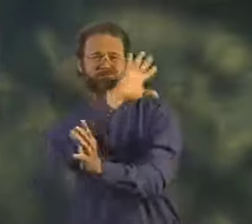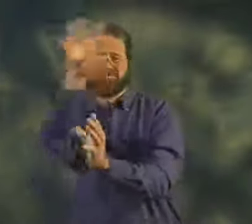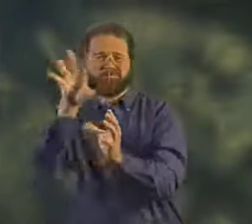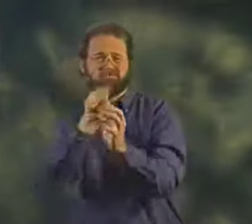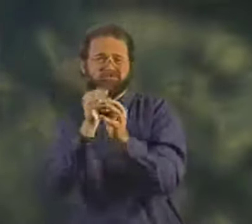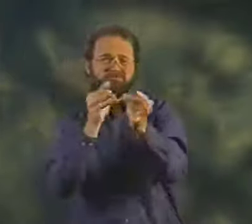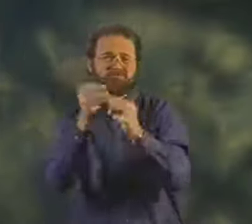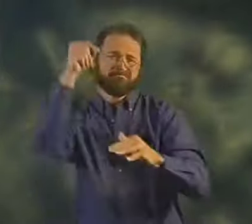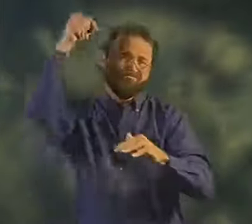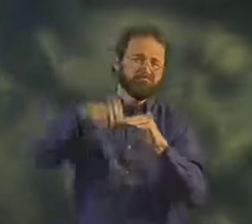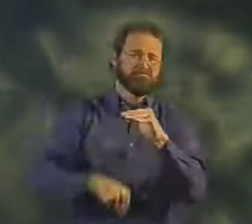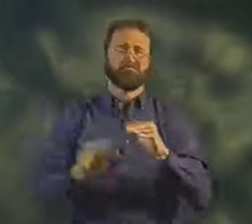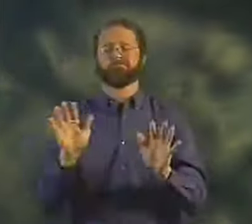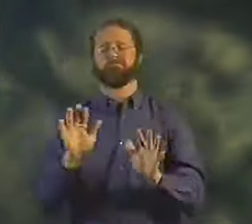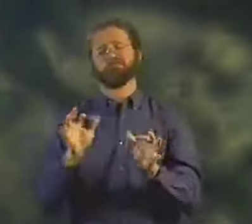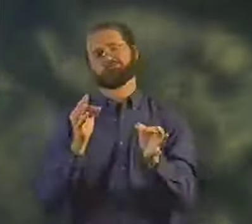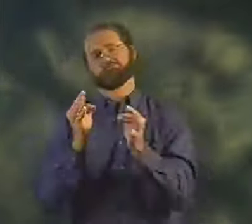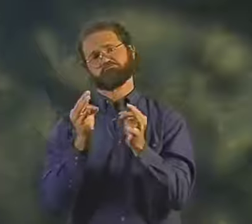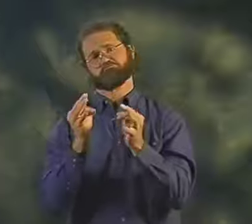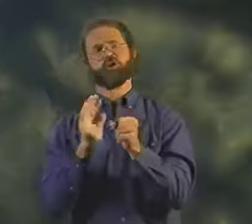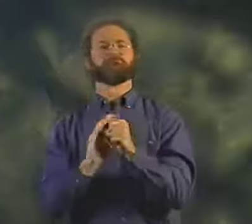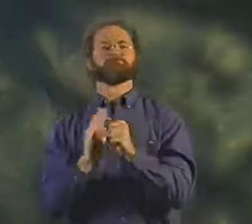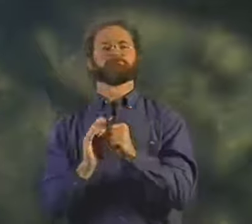you can watch the poem again for maximum comprehension.